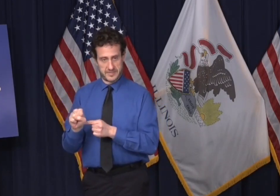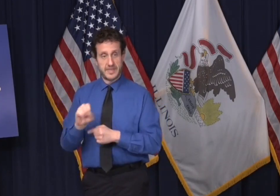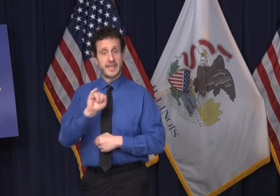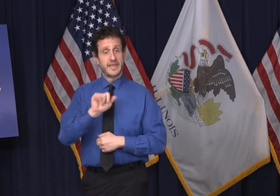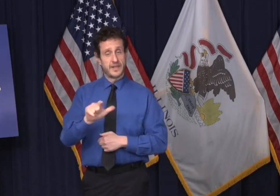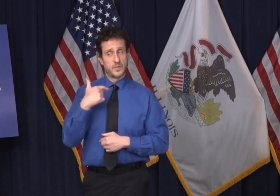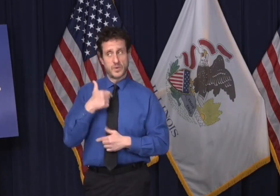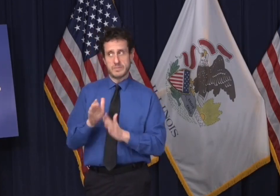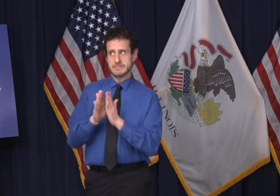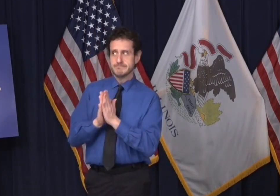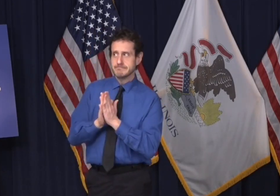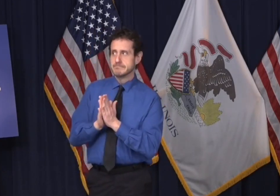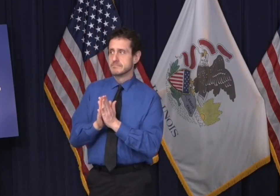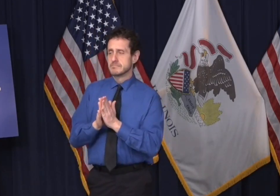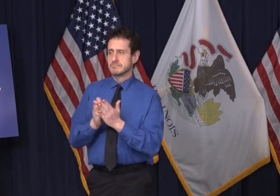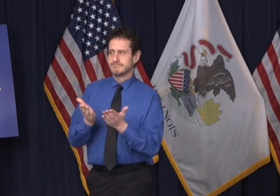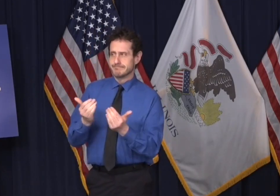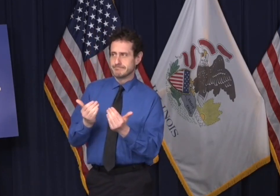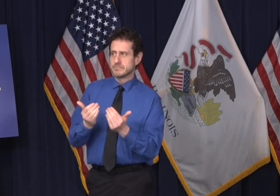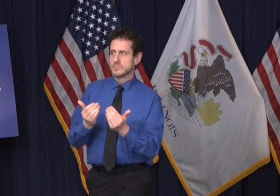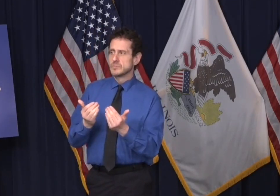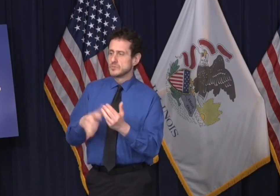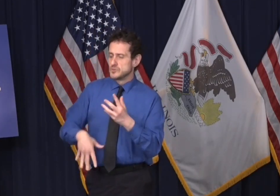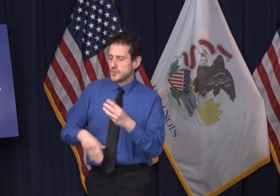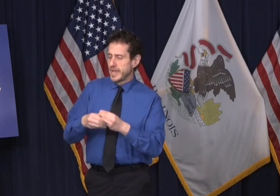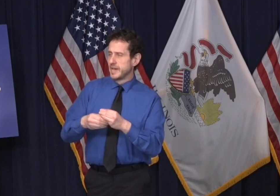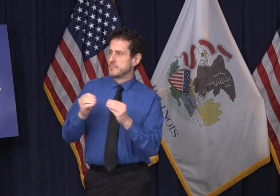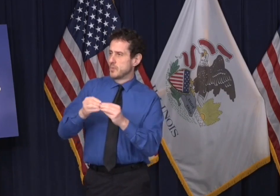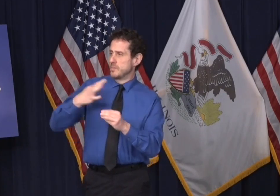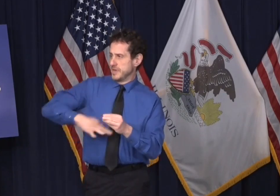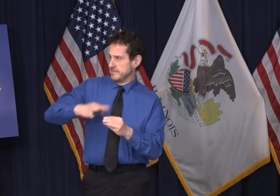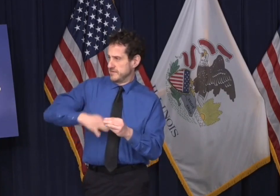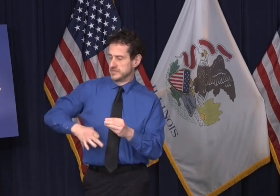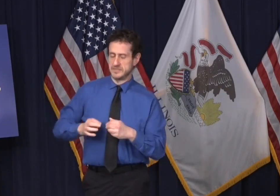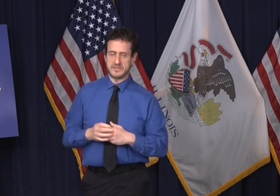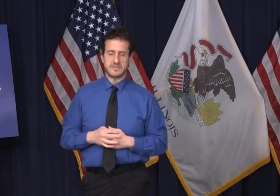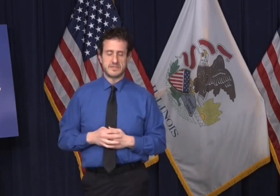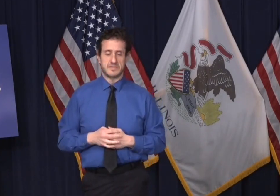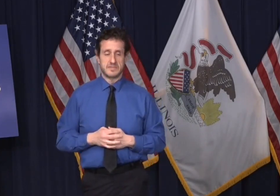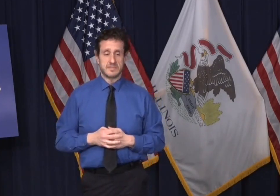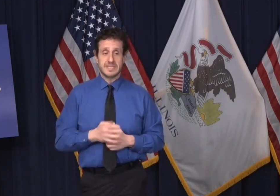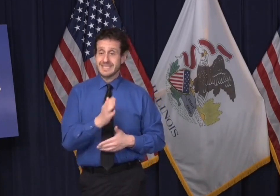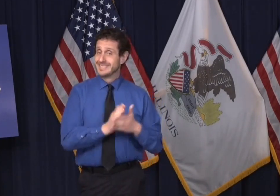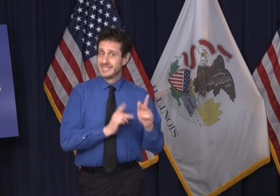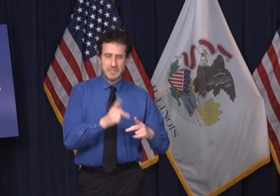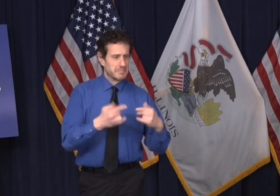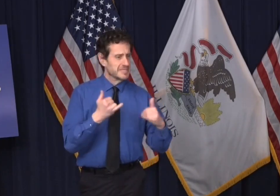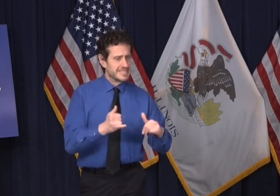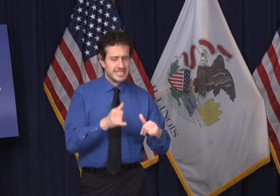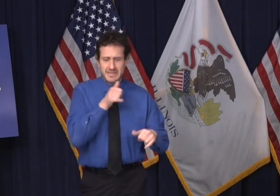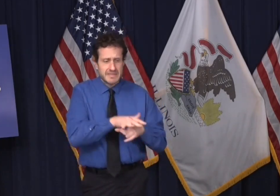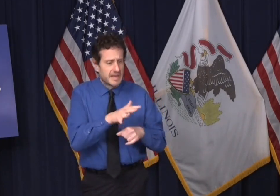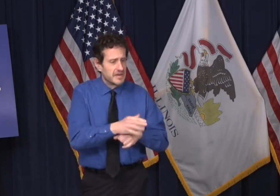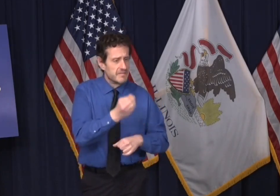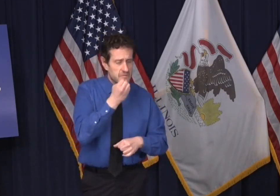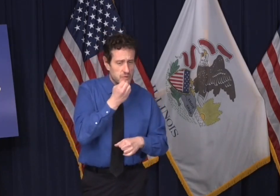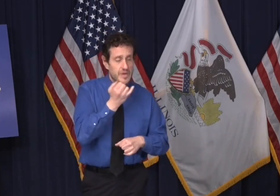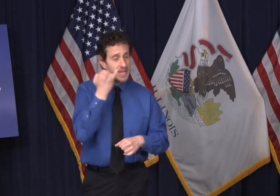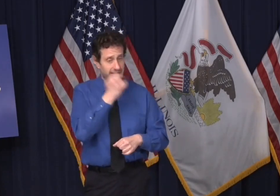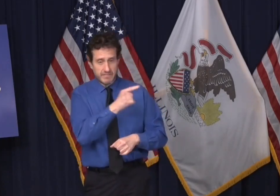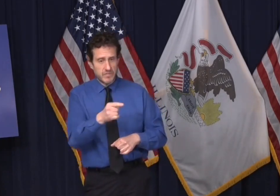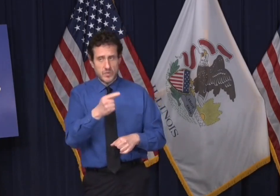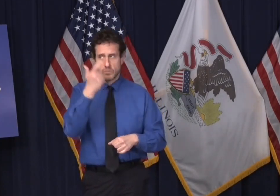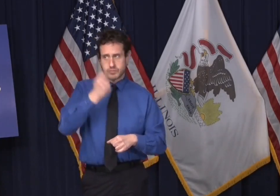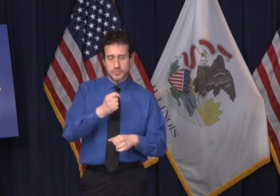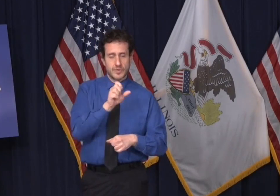an expansion of benefits to help put additional food on the table for all Illinois SNAP